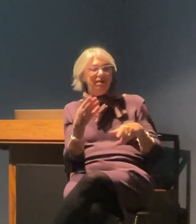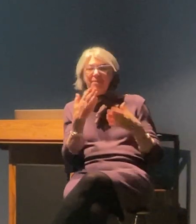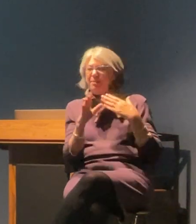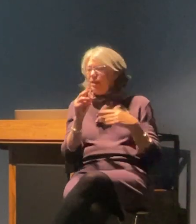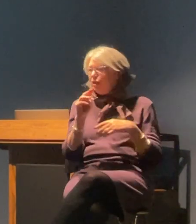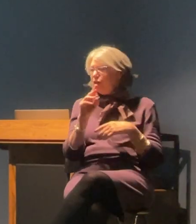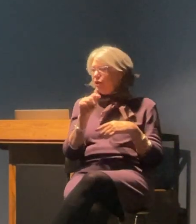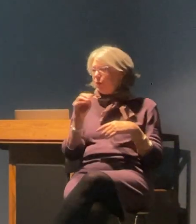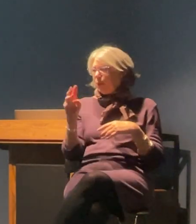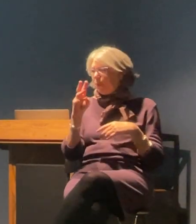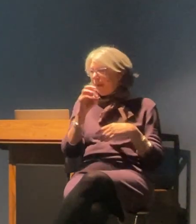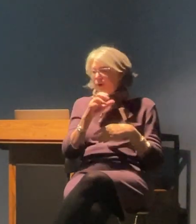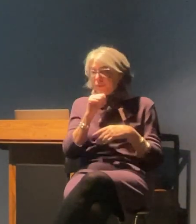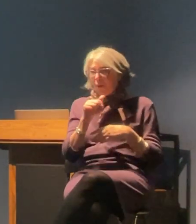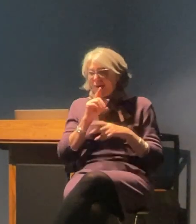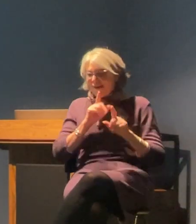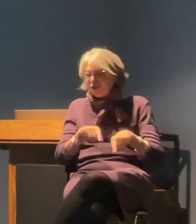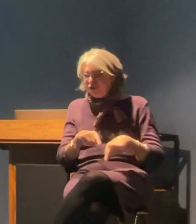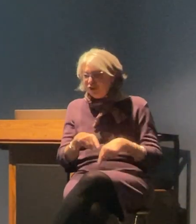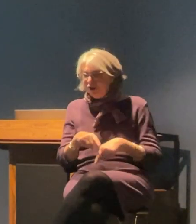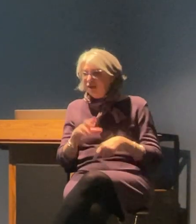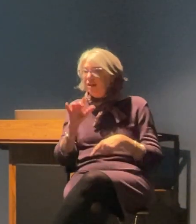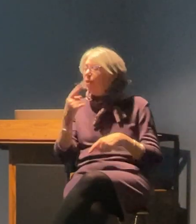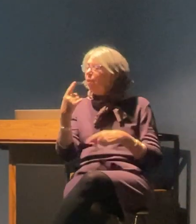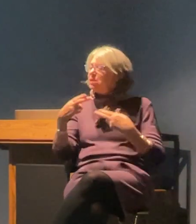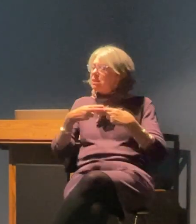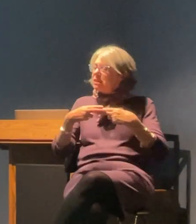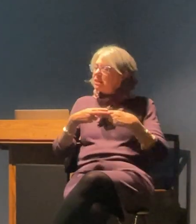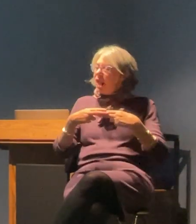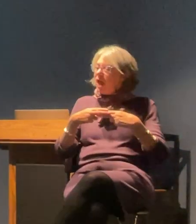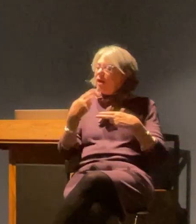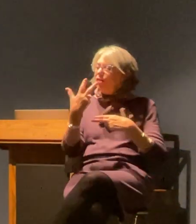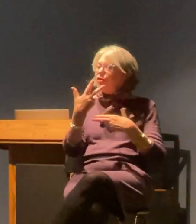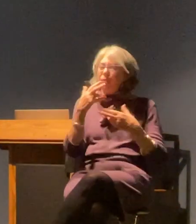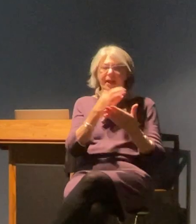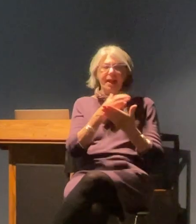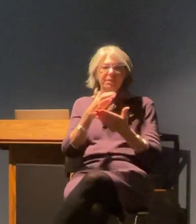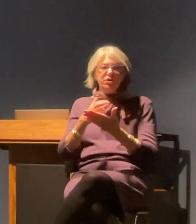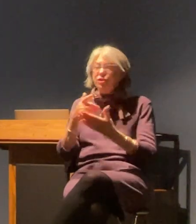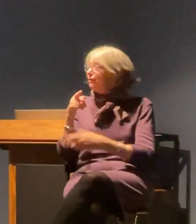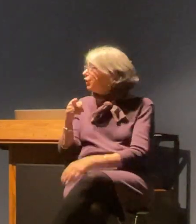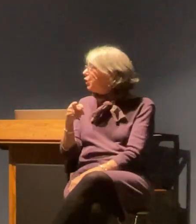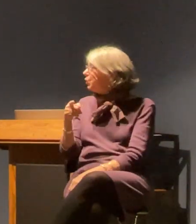weird. If it is, you don't have to answer it. That one slide where you had the 3 images of you,